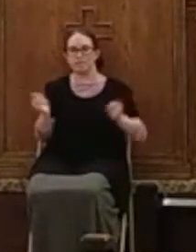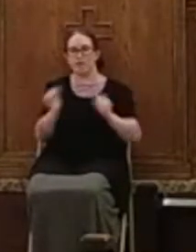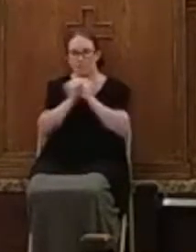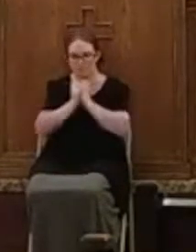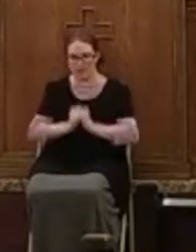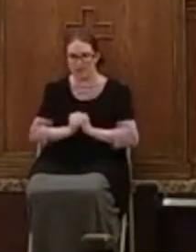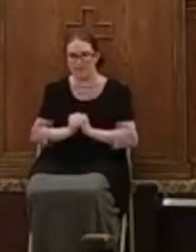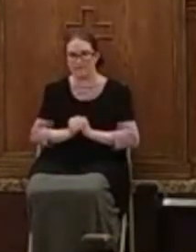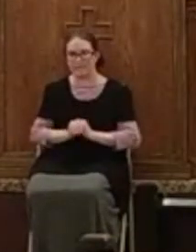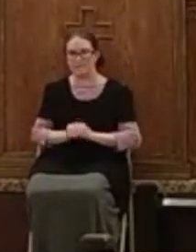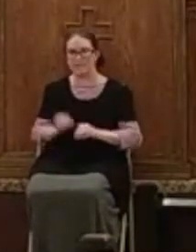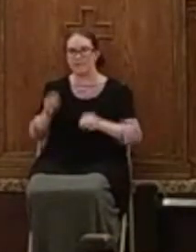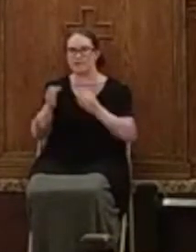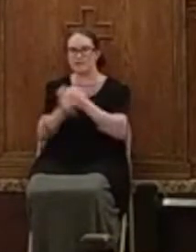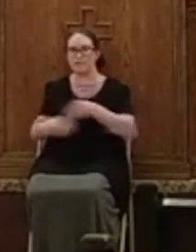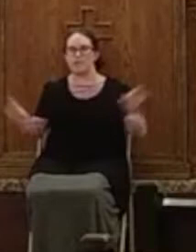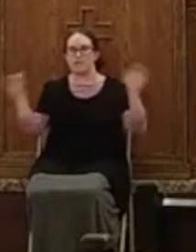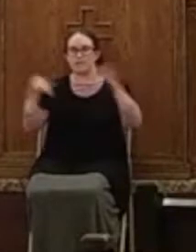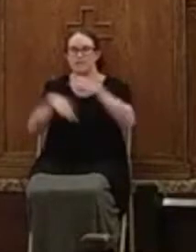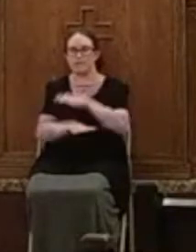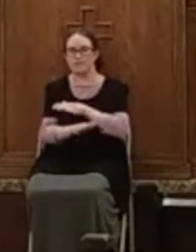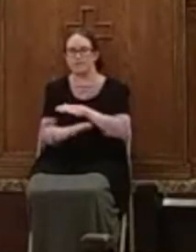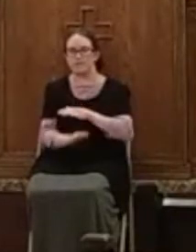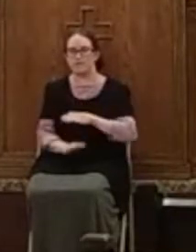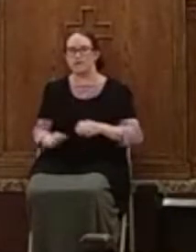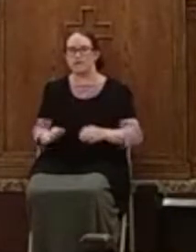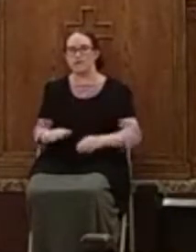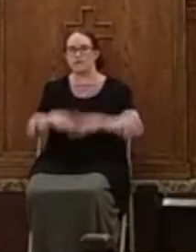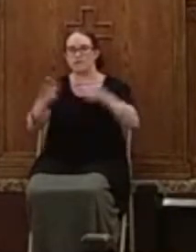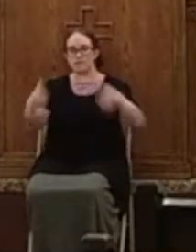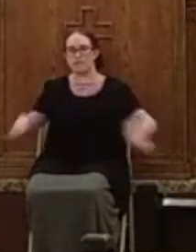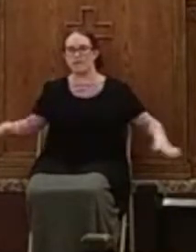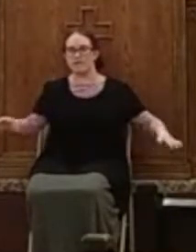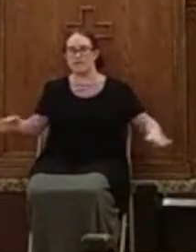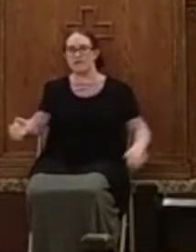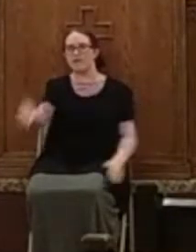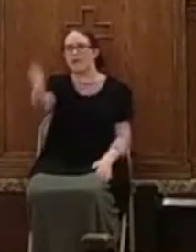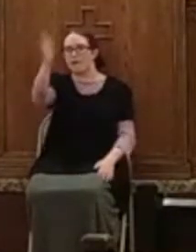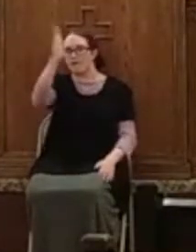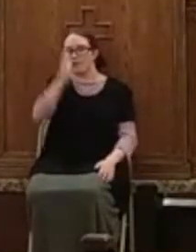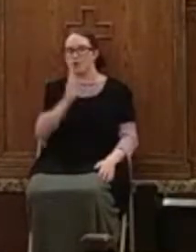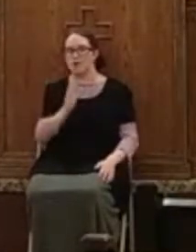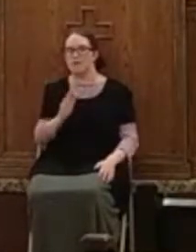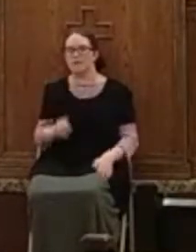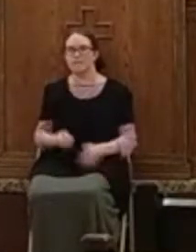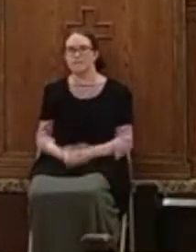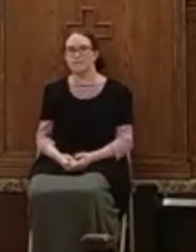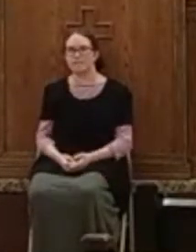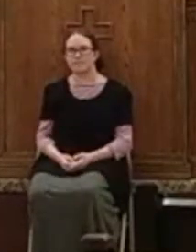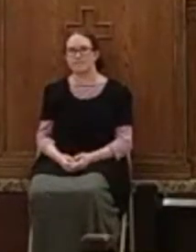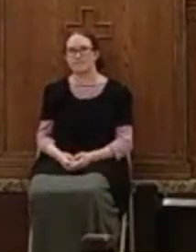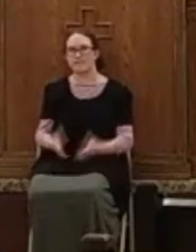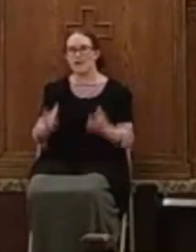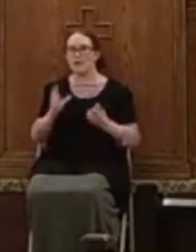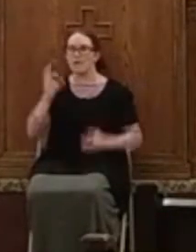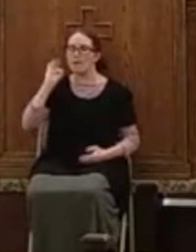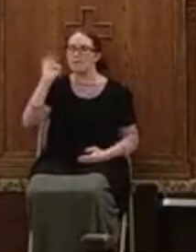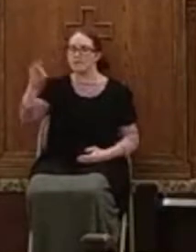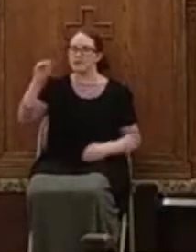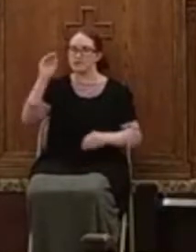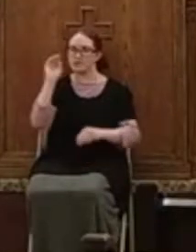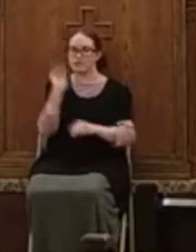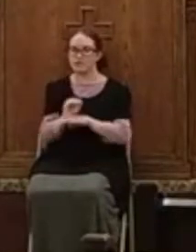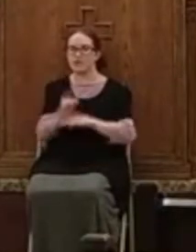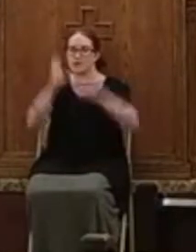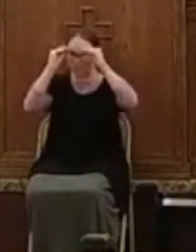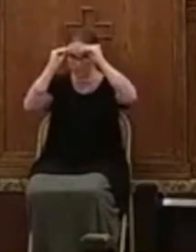Has access. Amen. Into the presence. Amen. Of God. Yes, sir. Oh, I want to preach to you tonight. I